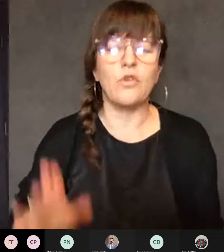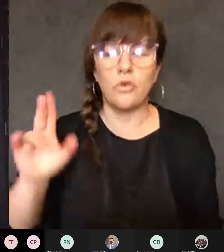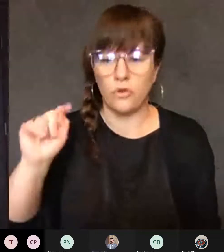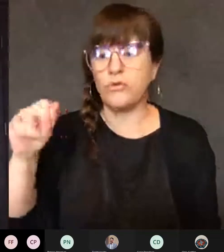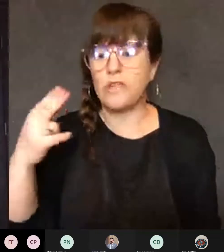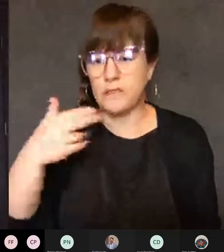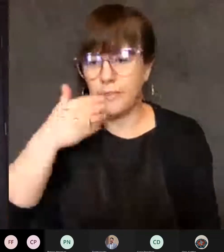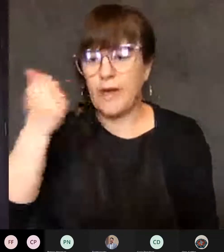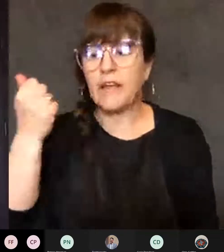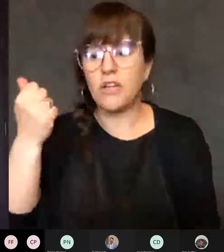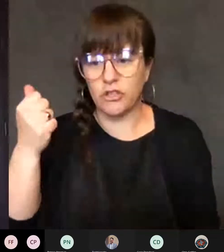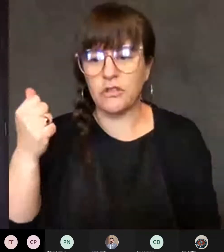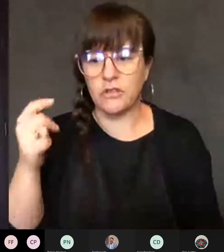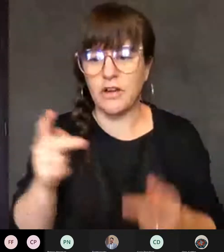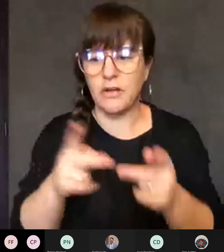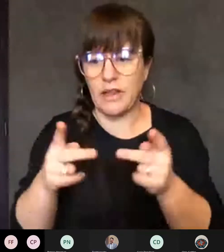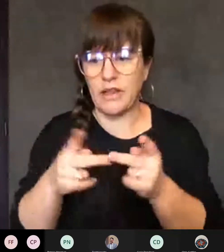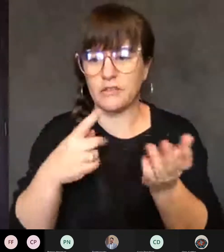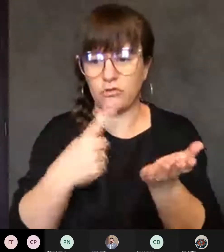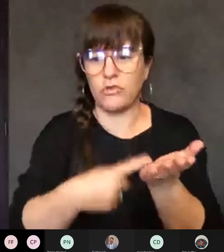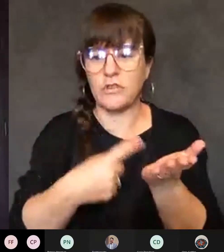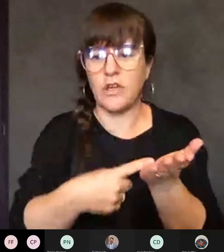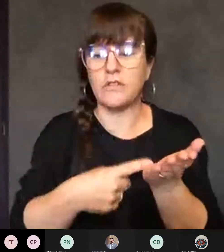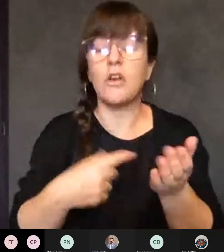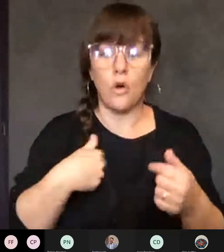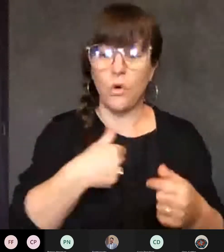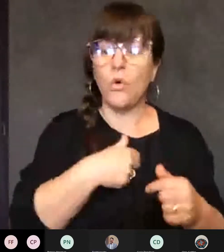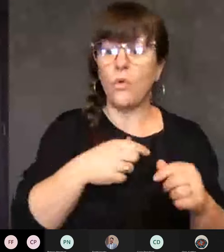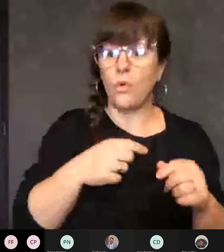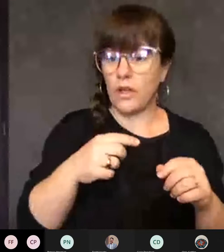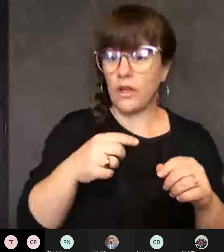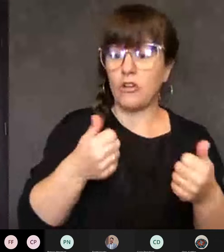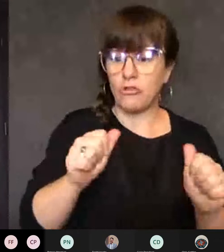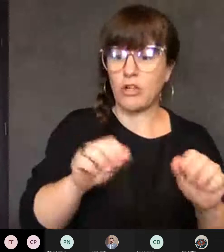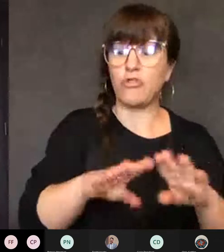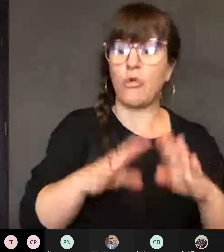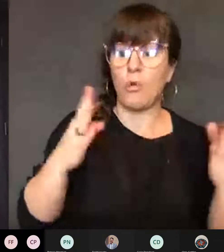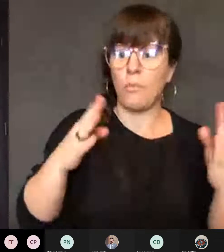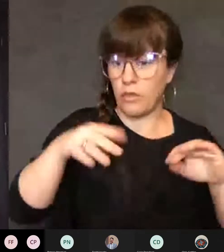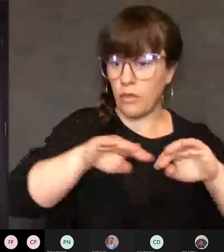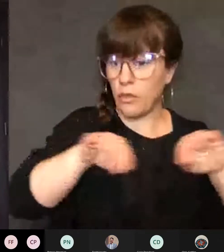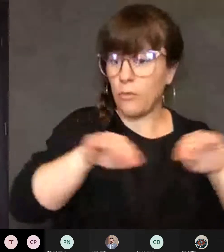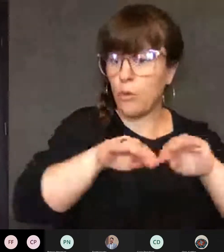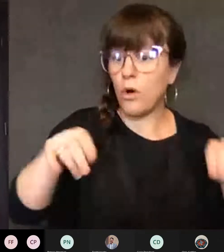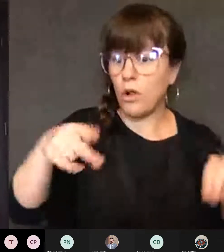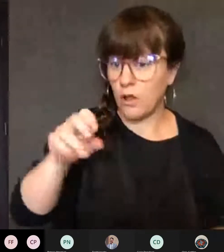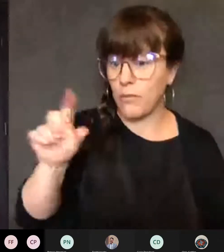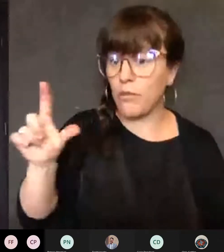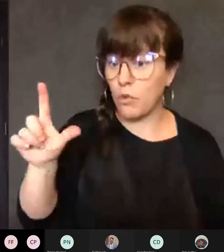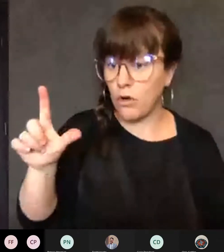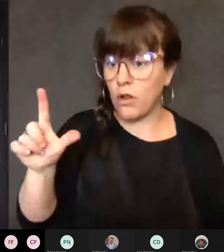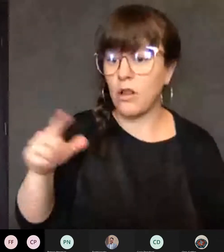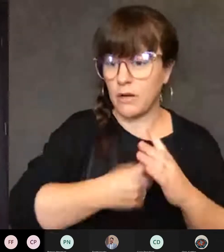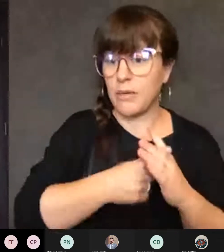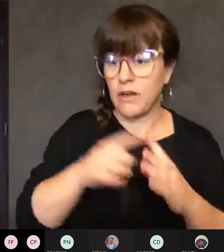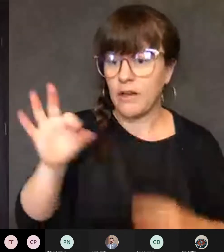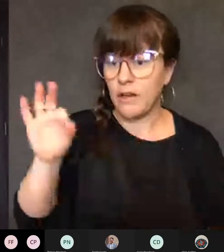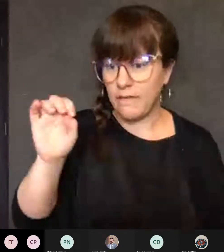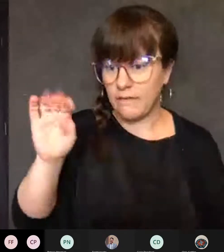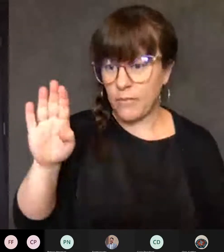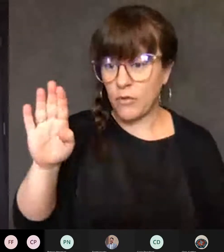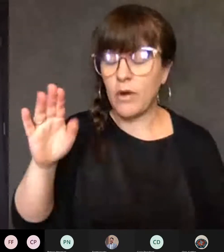position. So we are working to open the pool at the beginning of February, and if Uta's there, she can certainly give more details about what